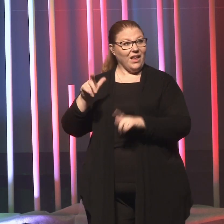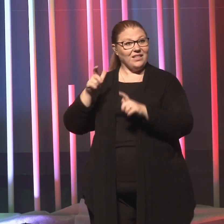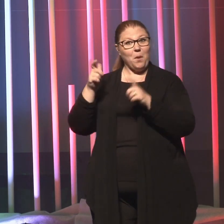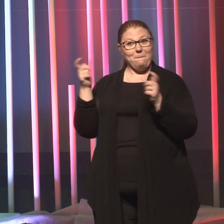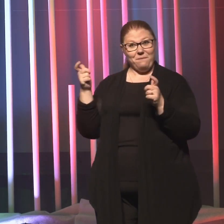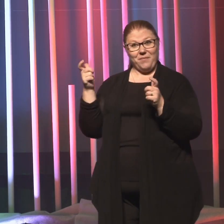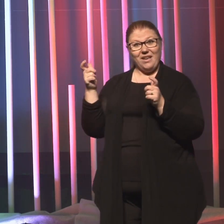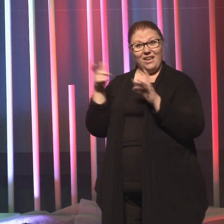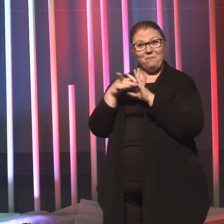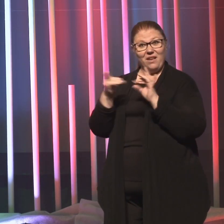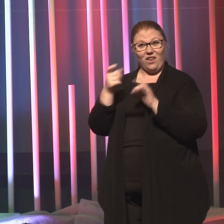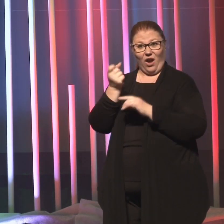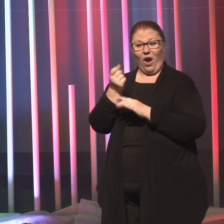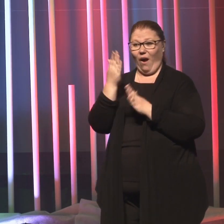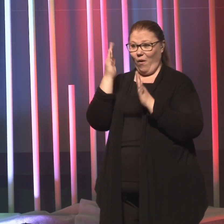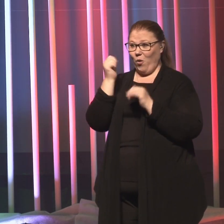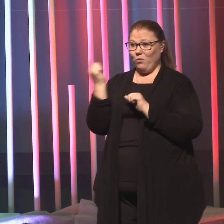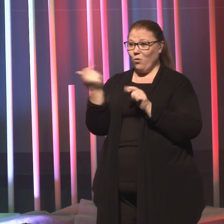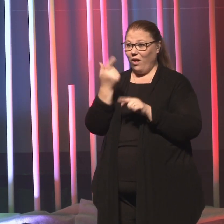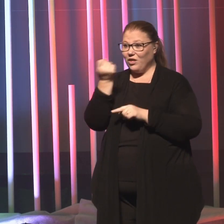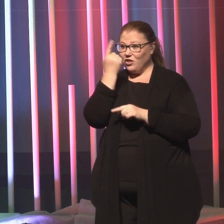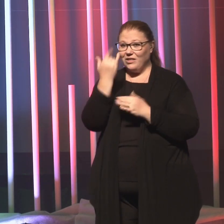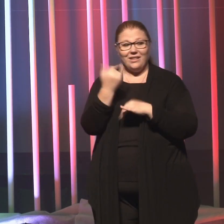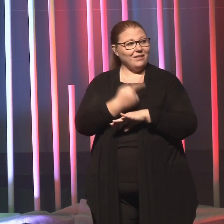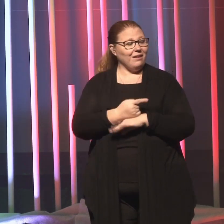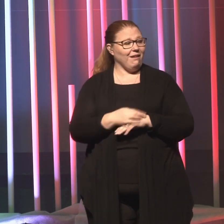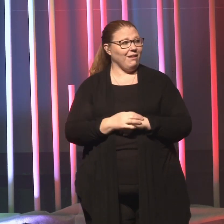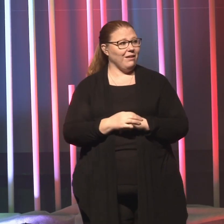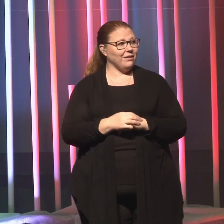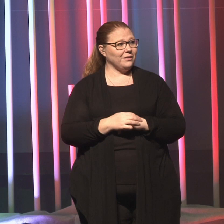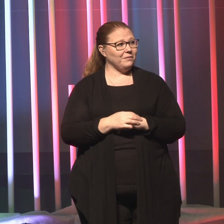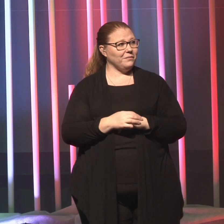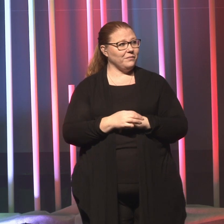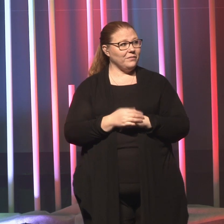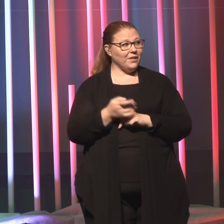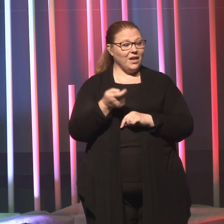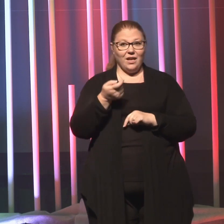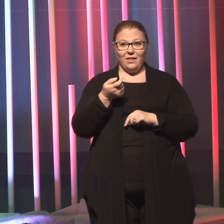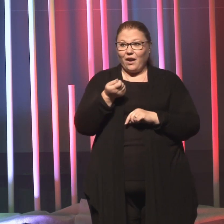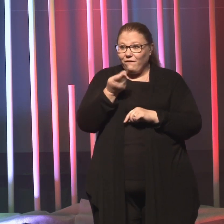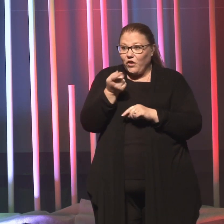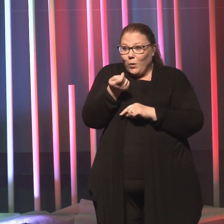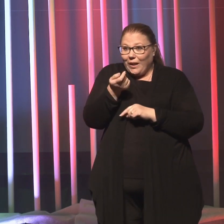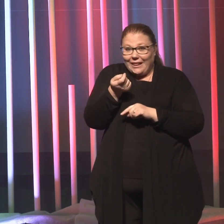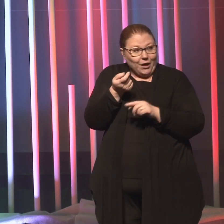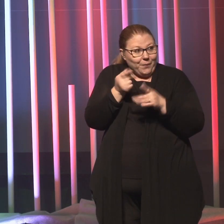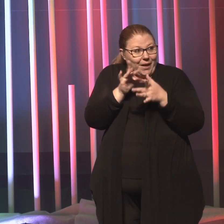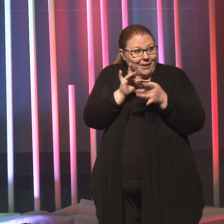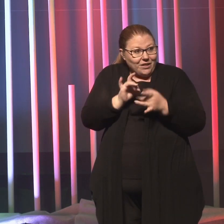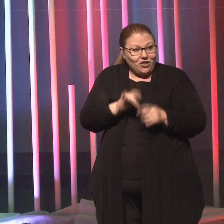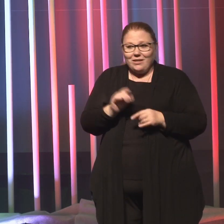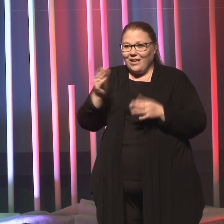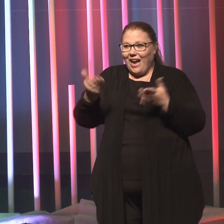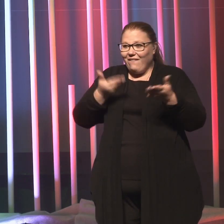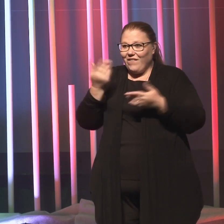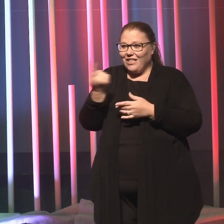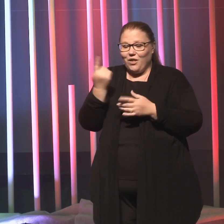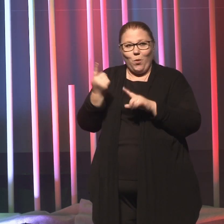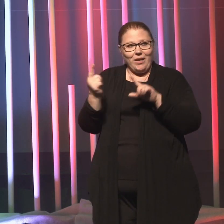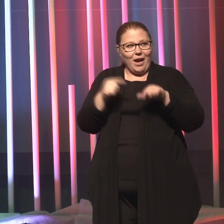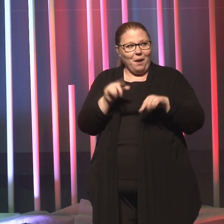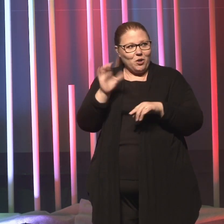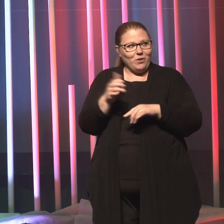that I hope you hear today. A couple little ones I hope you hear. Invite somebody to Christmas Eve.